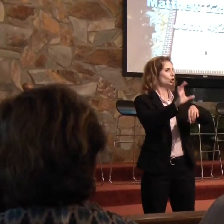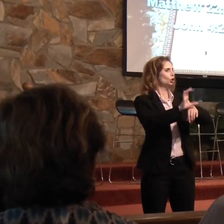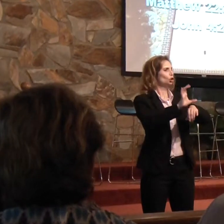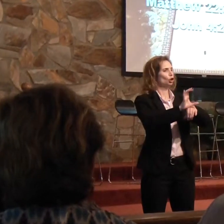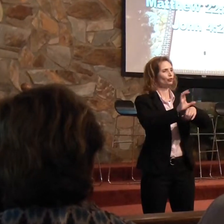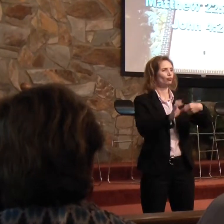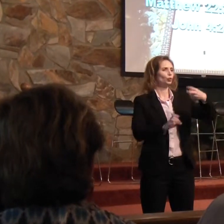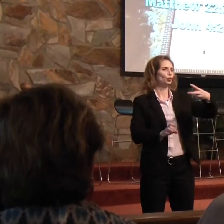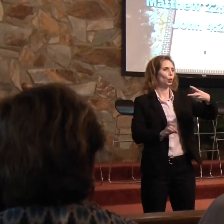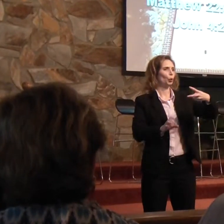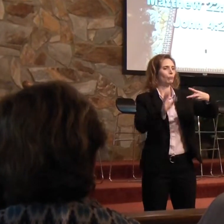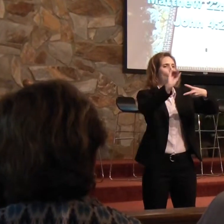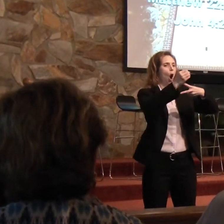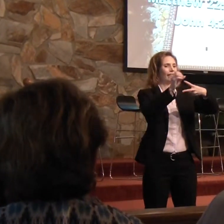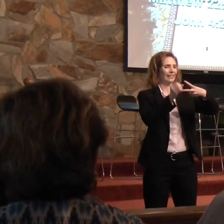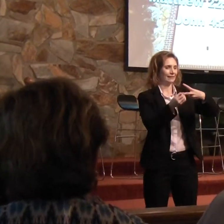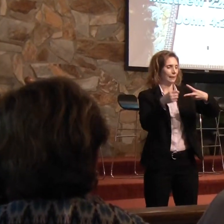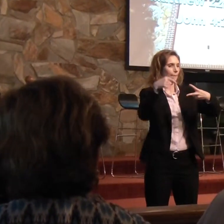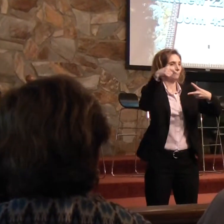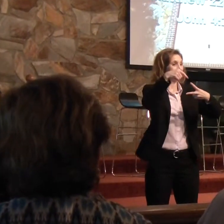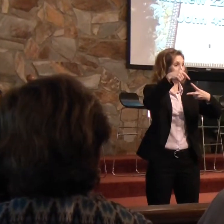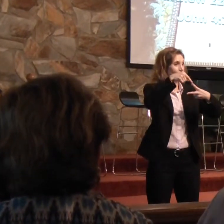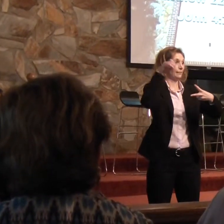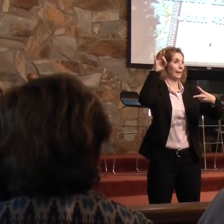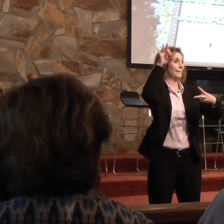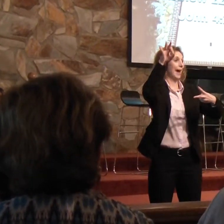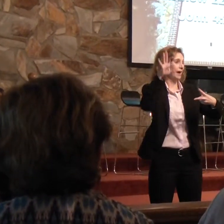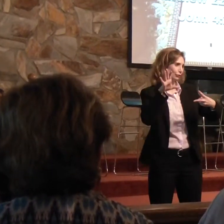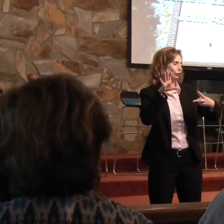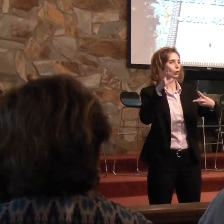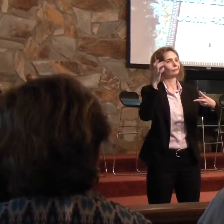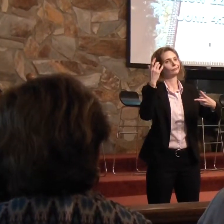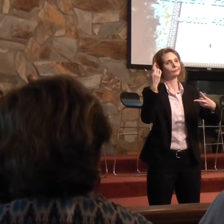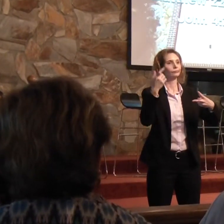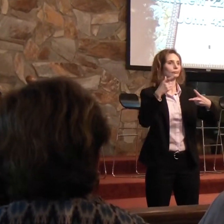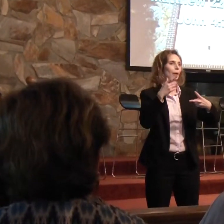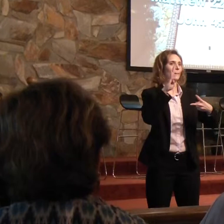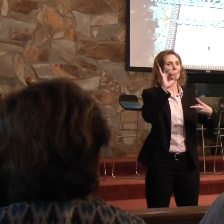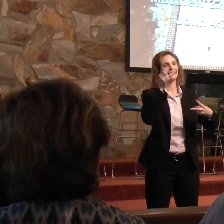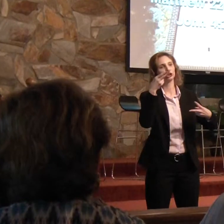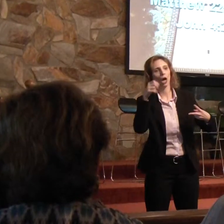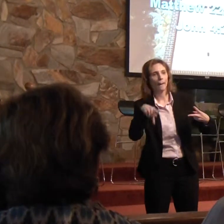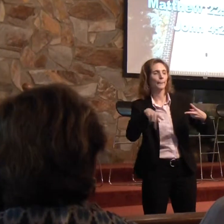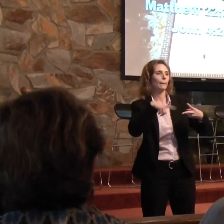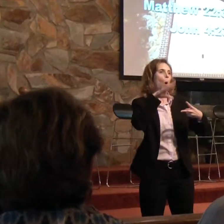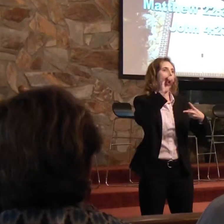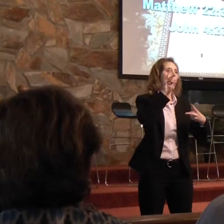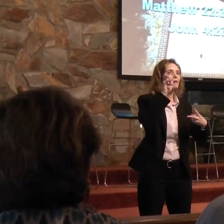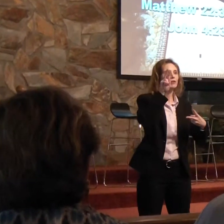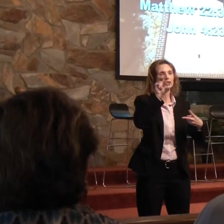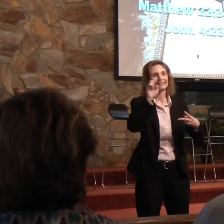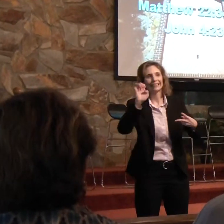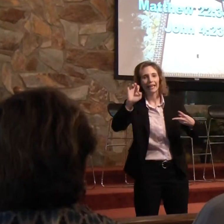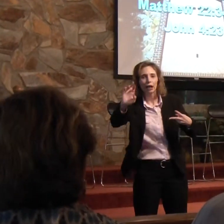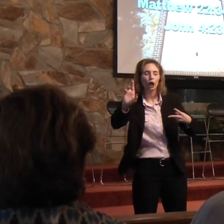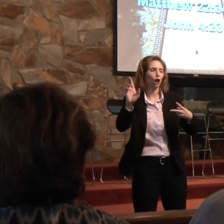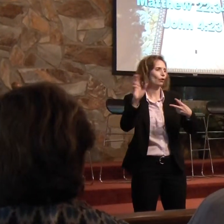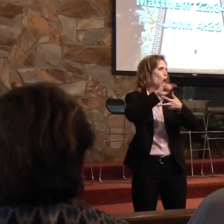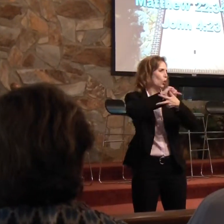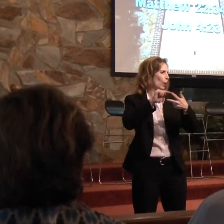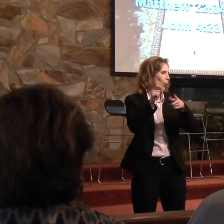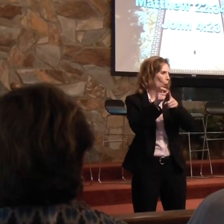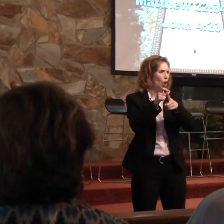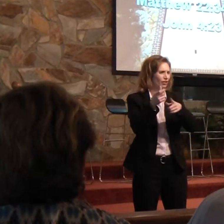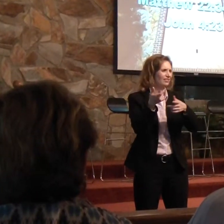distinct offices. One is the office of the pastor or bishop or overseer. Those three words are interchangeable.